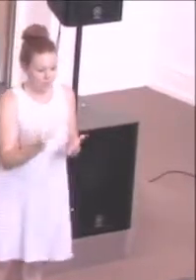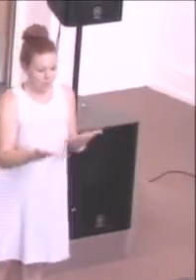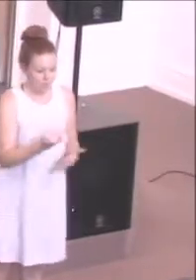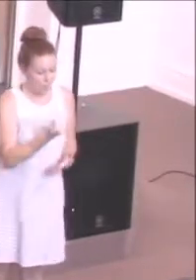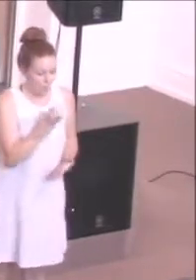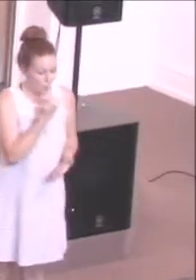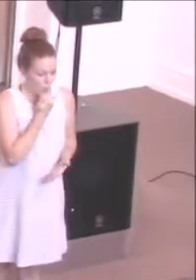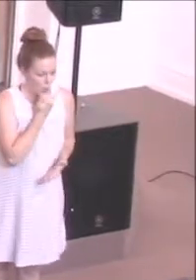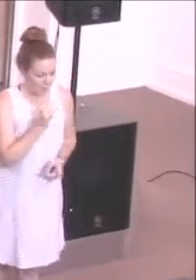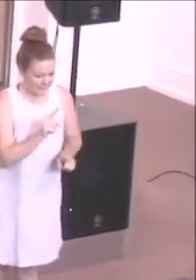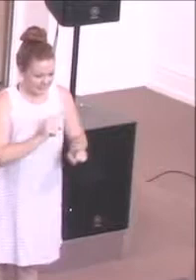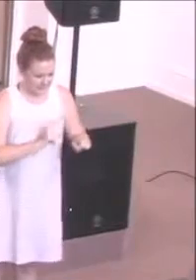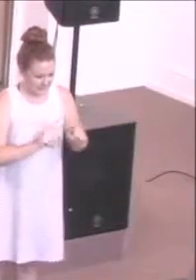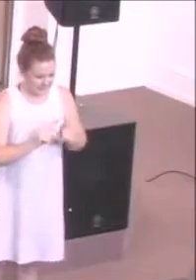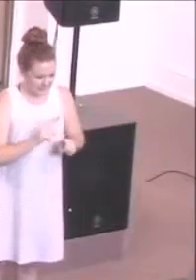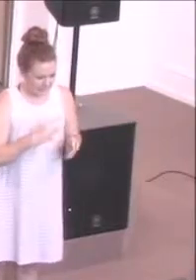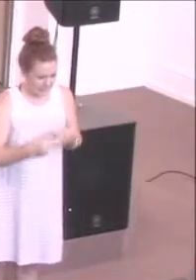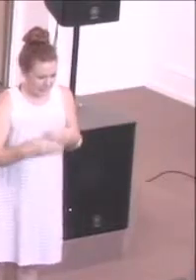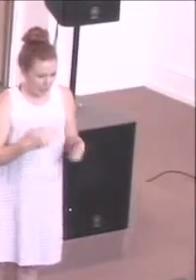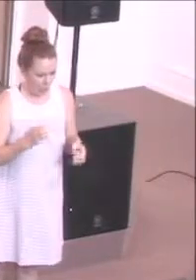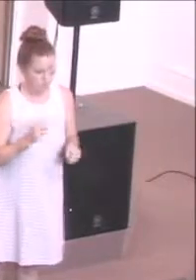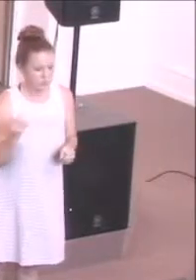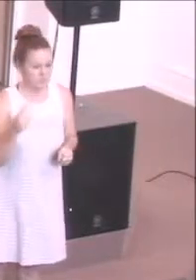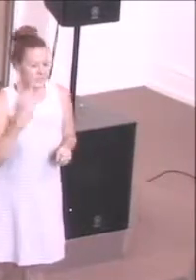Pastor Torch and Nails are here from Butte.